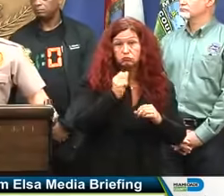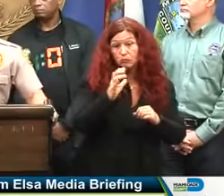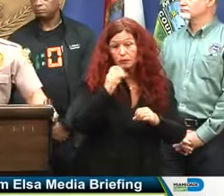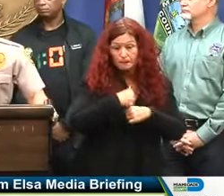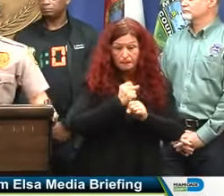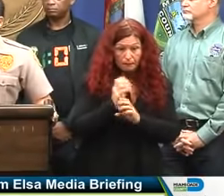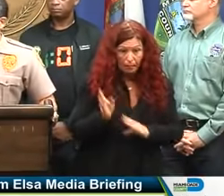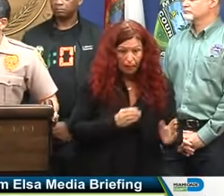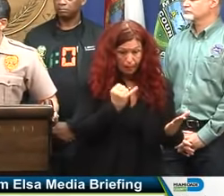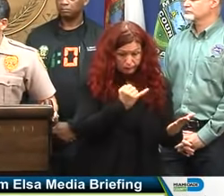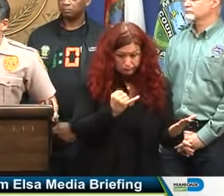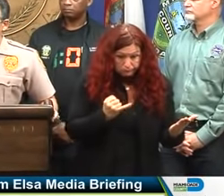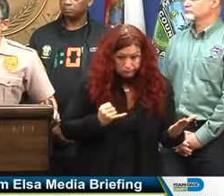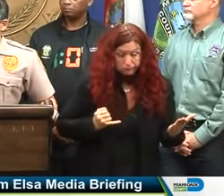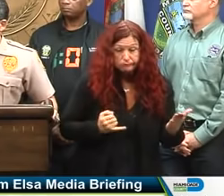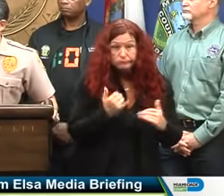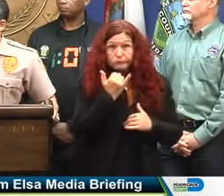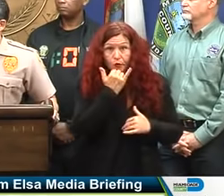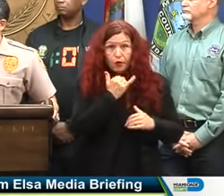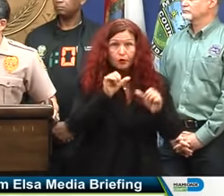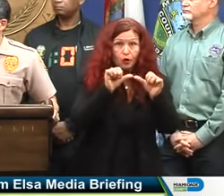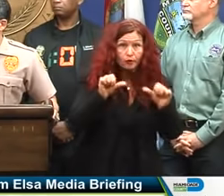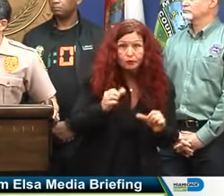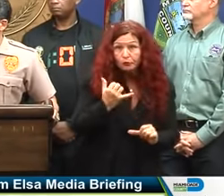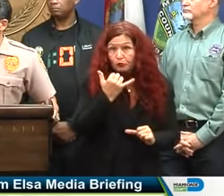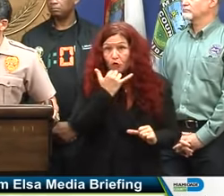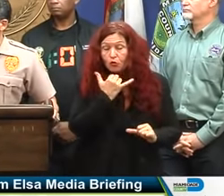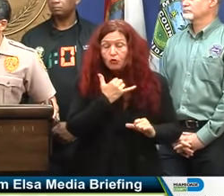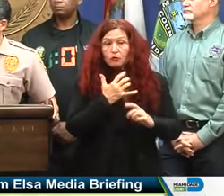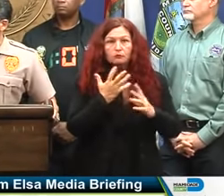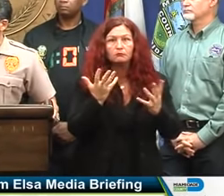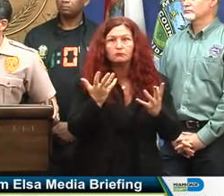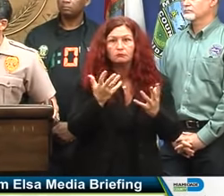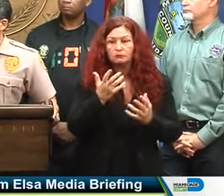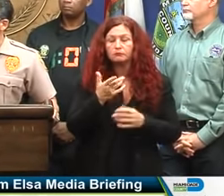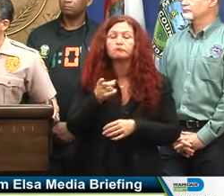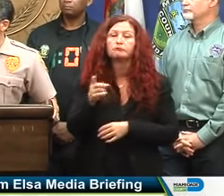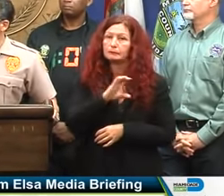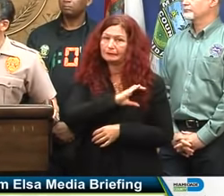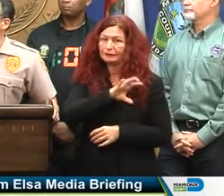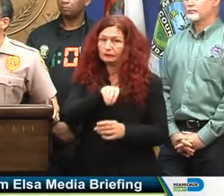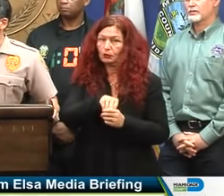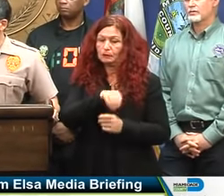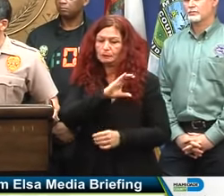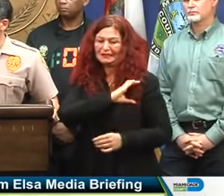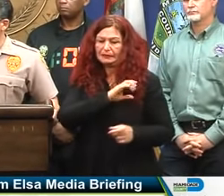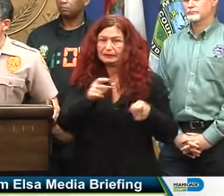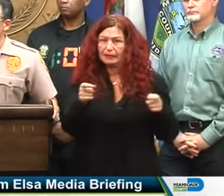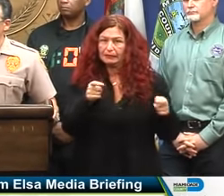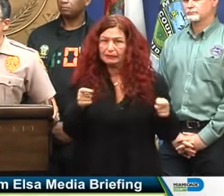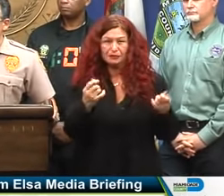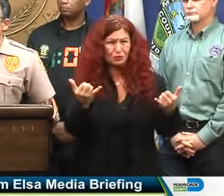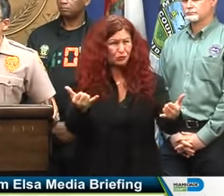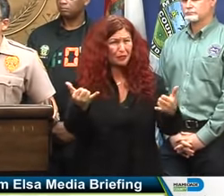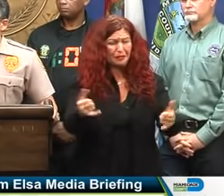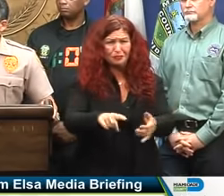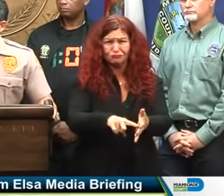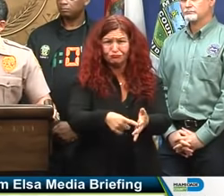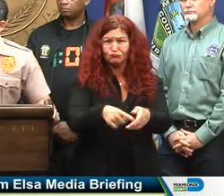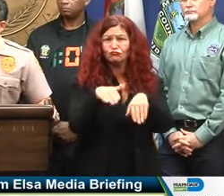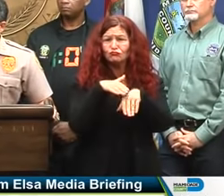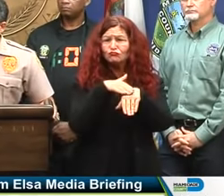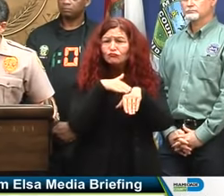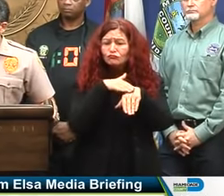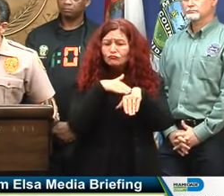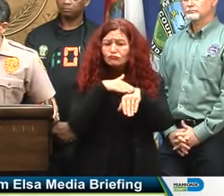Good morning. Like the mayor stated earlier, there are other investigators involved in this process, very preliminary. Right now, the scope of the